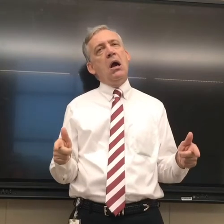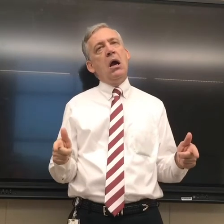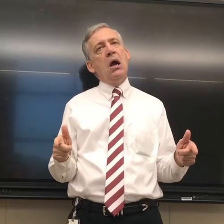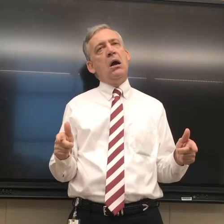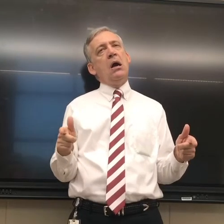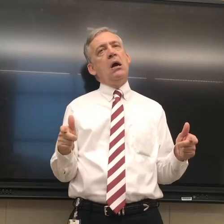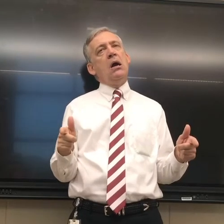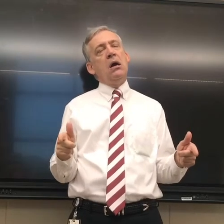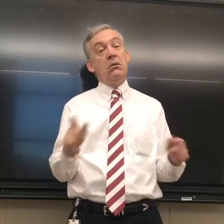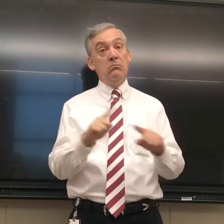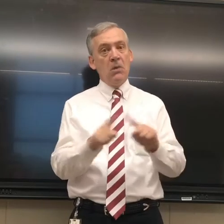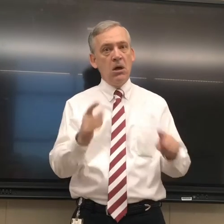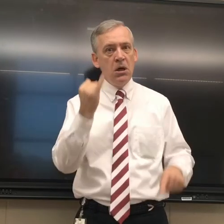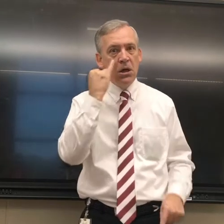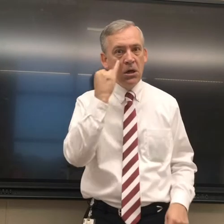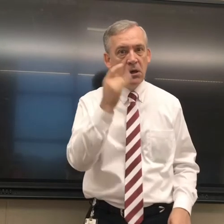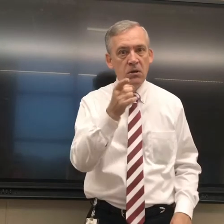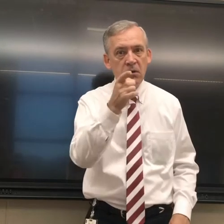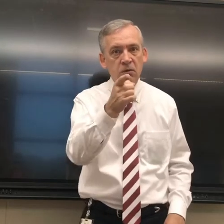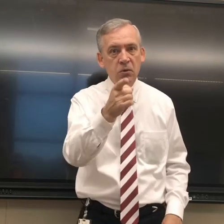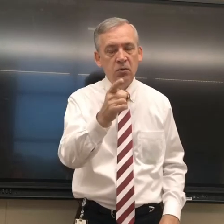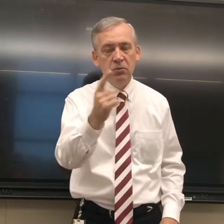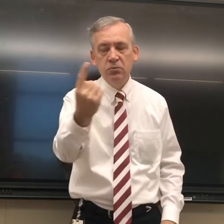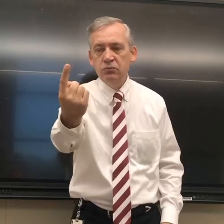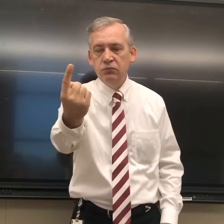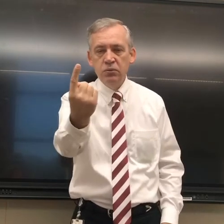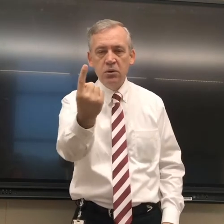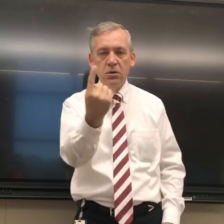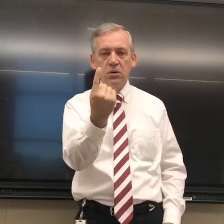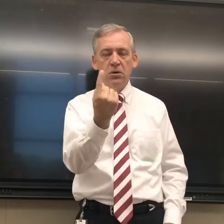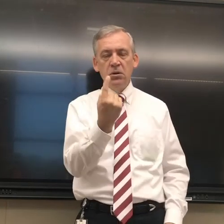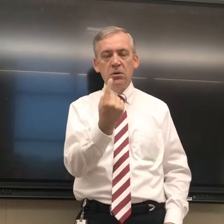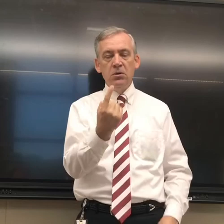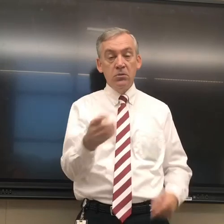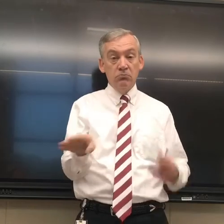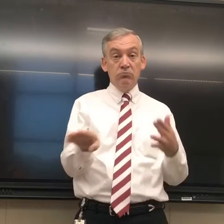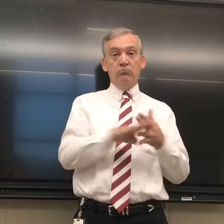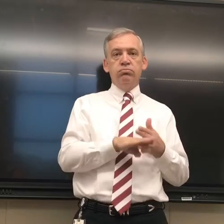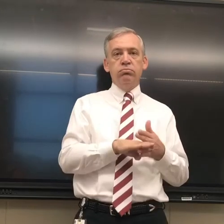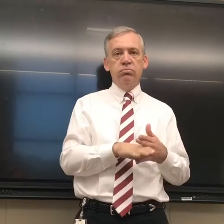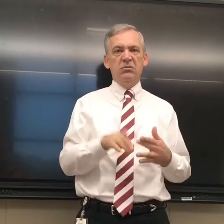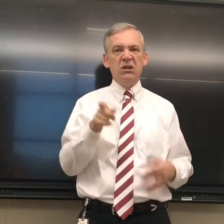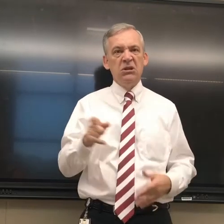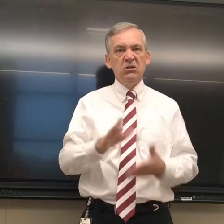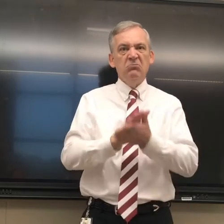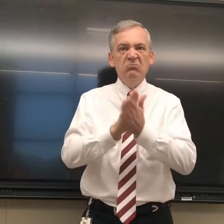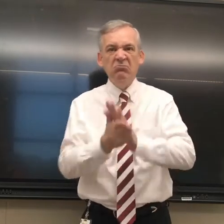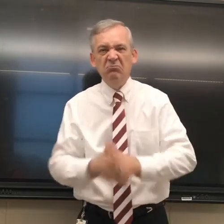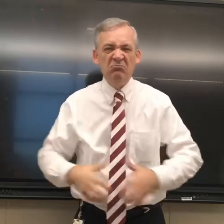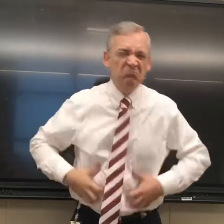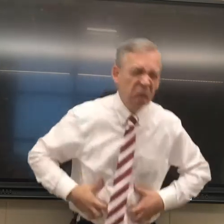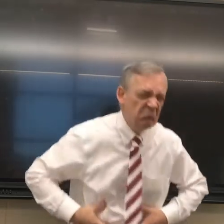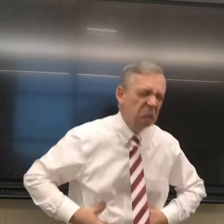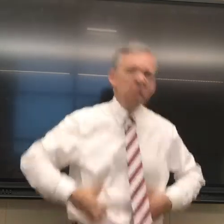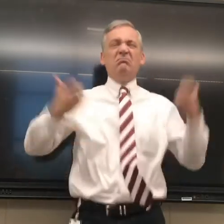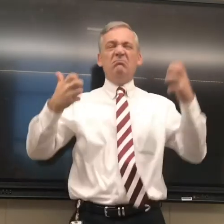But if you disturbed him, if you intruded upon his fantasies, he would become enraged, strike out at you,